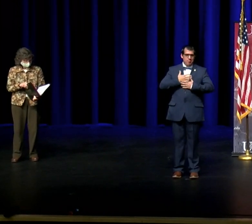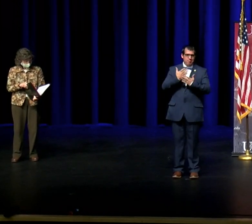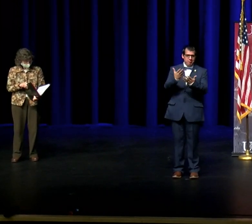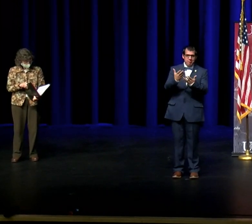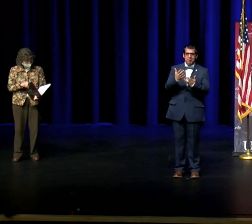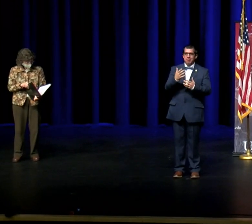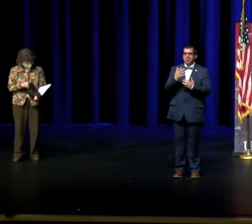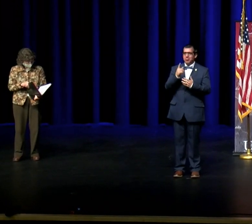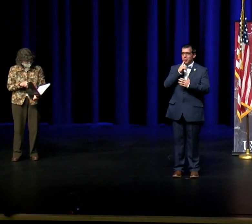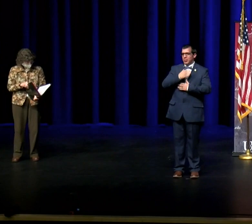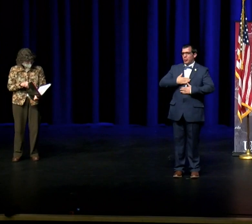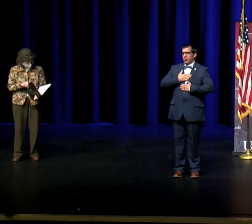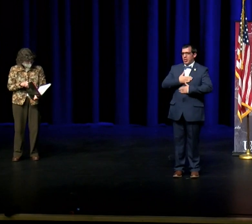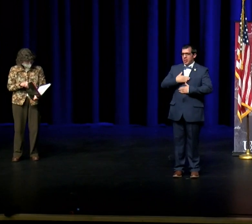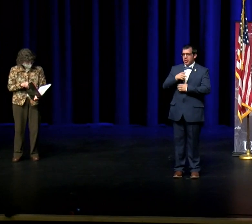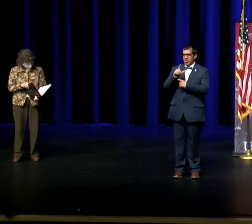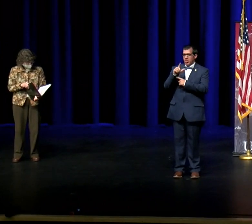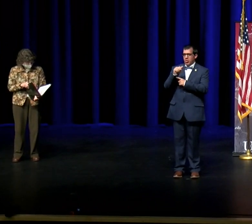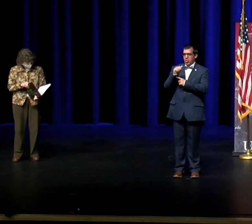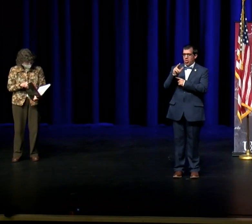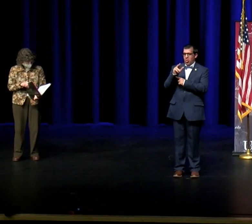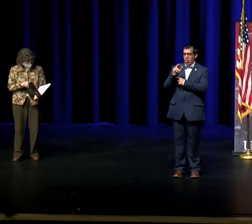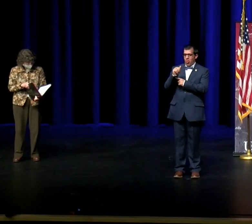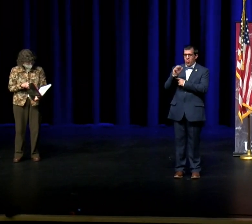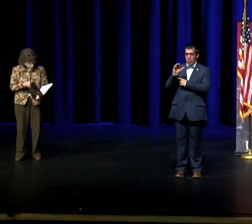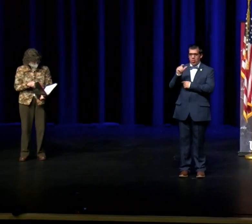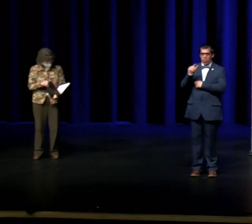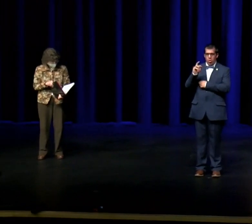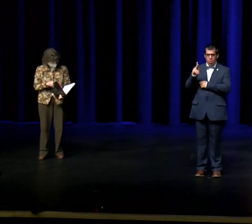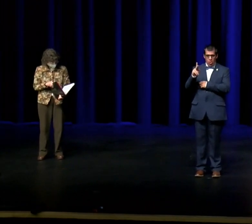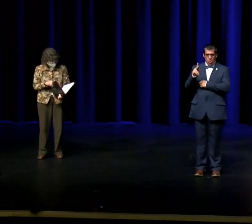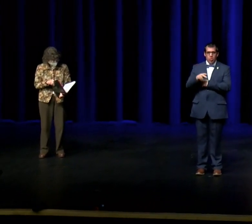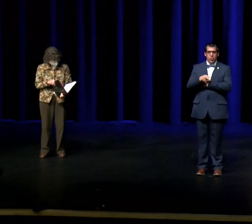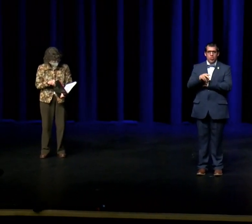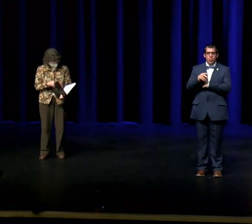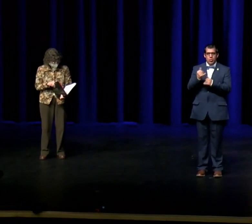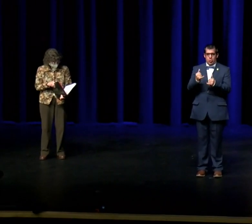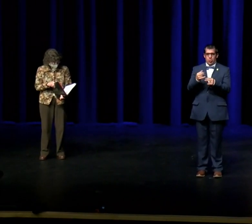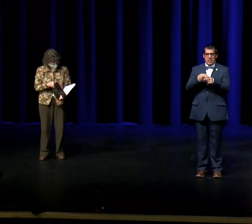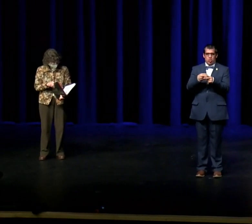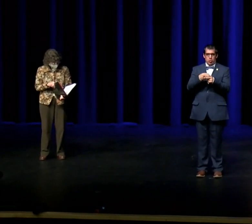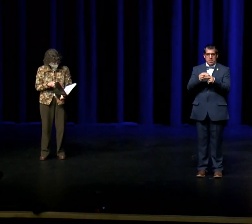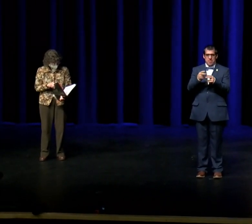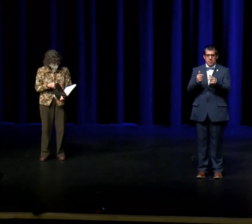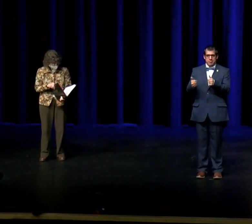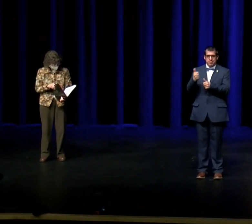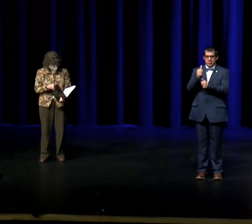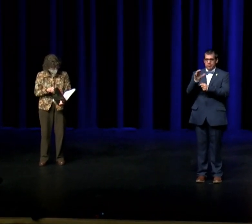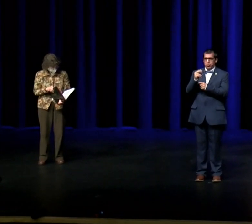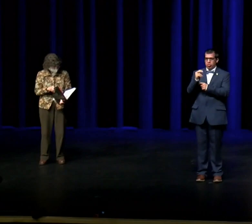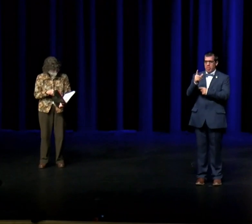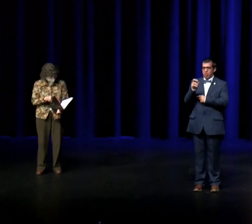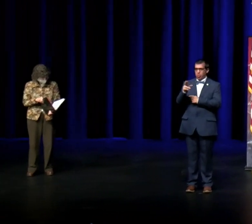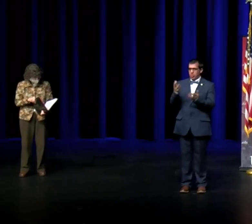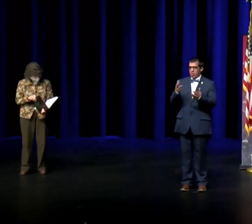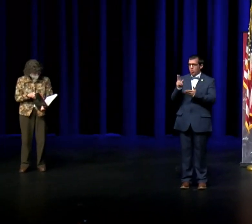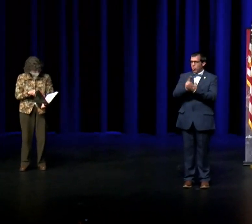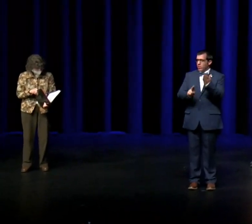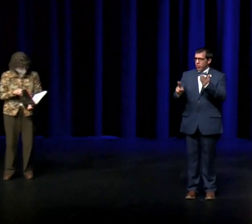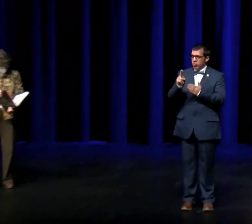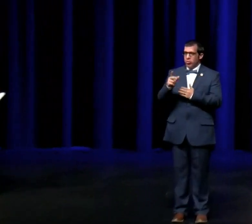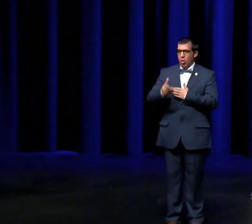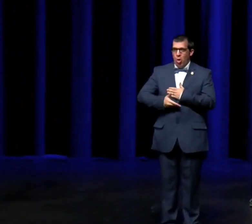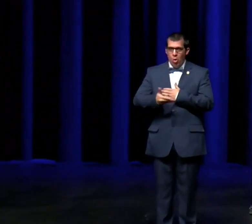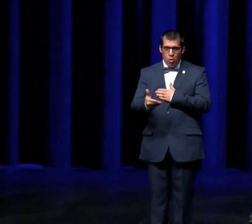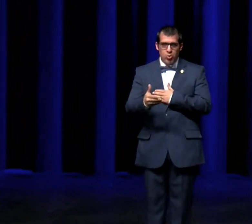appreciation to Laura Clark, the interim chancellor here at the university, for being such a great host.